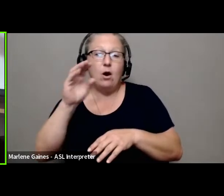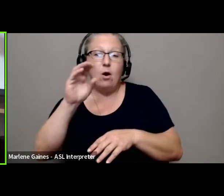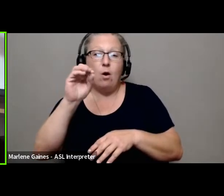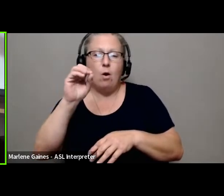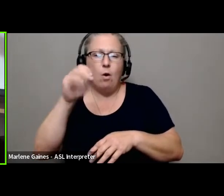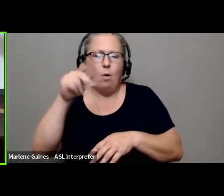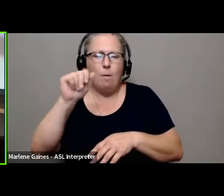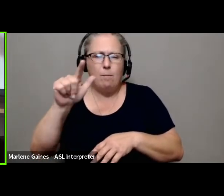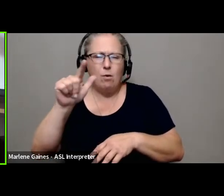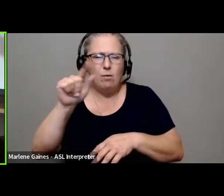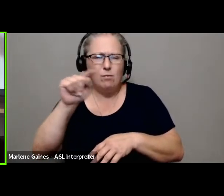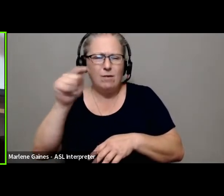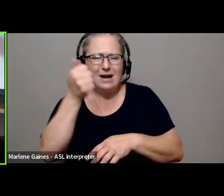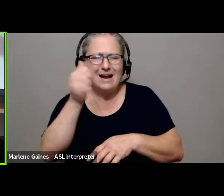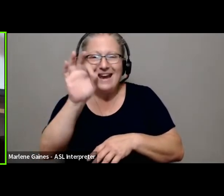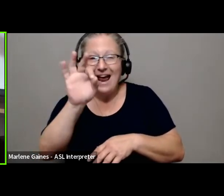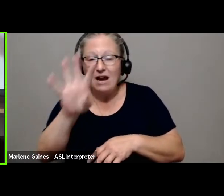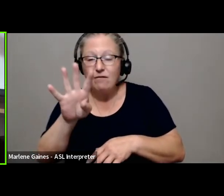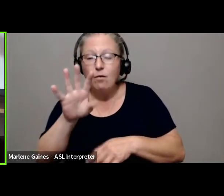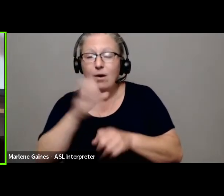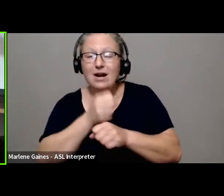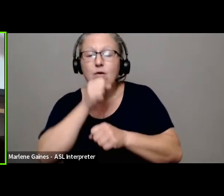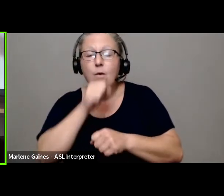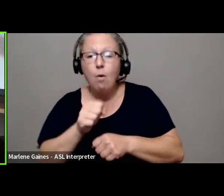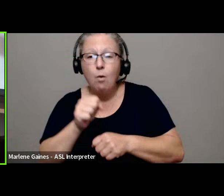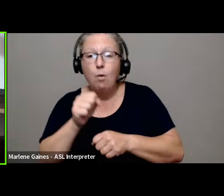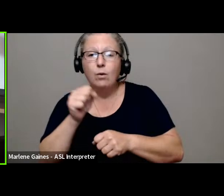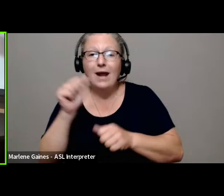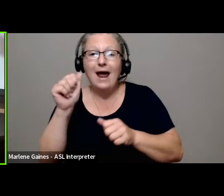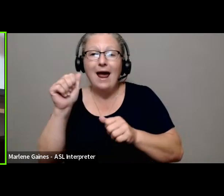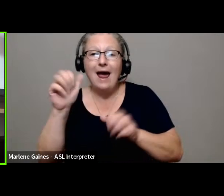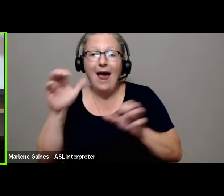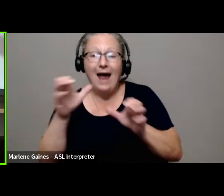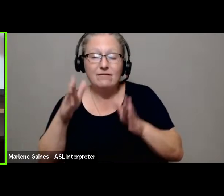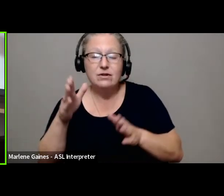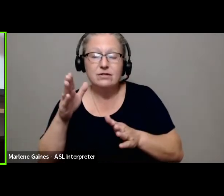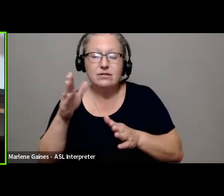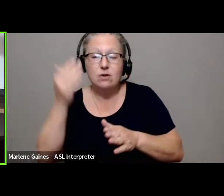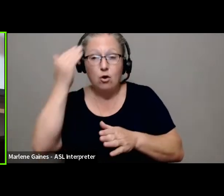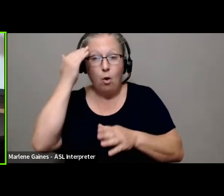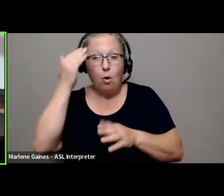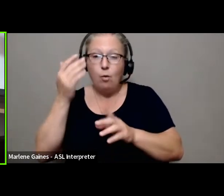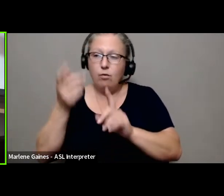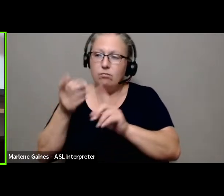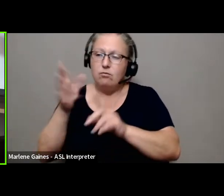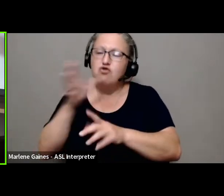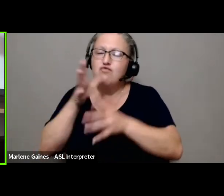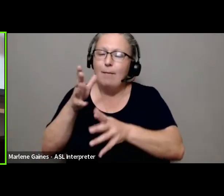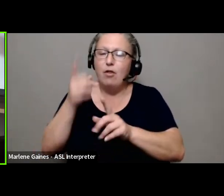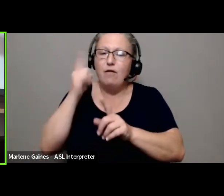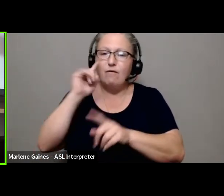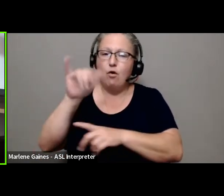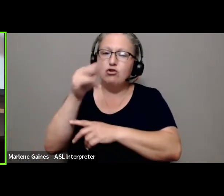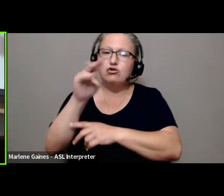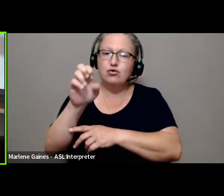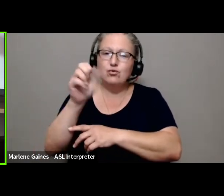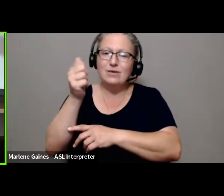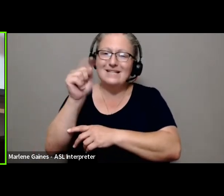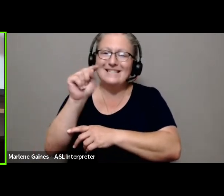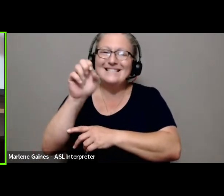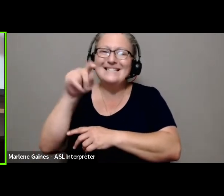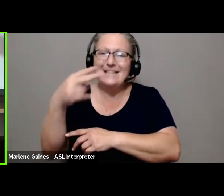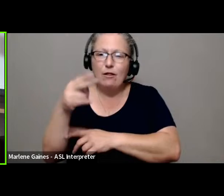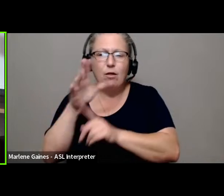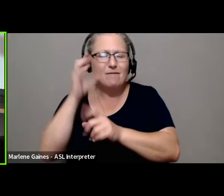Lee, the 94-year-old activist known as the grandmother of Juneteenth, pushed for years for